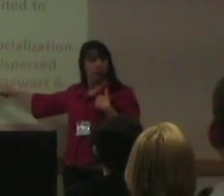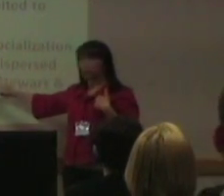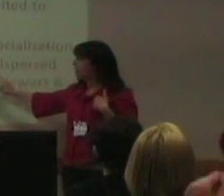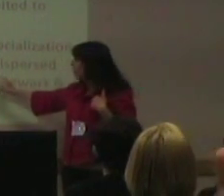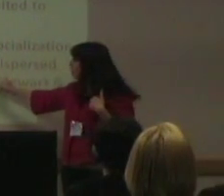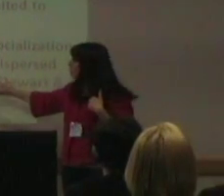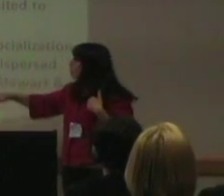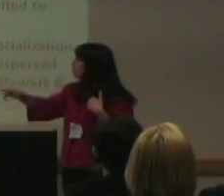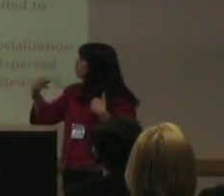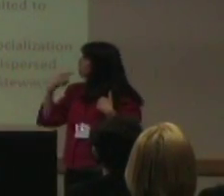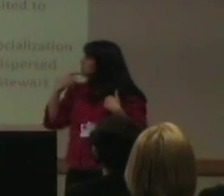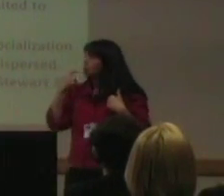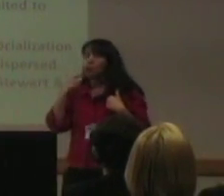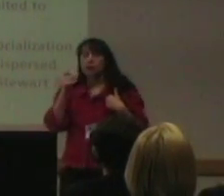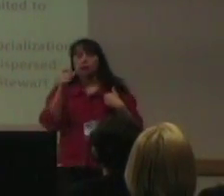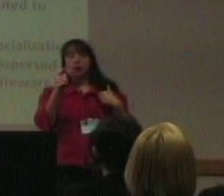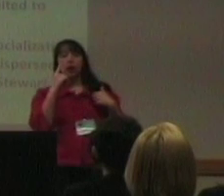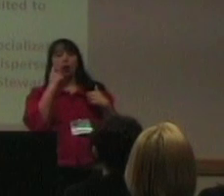in general.